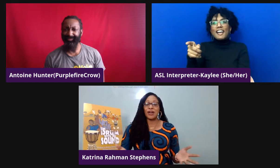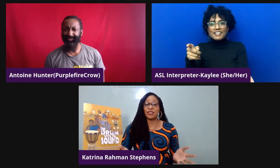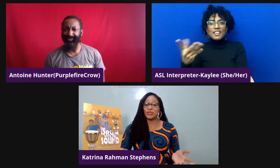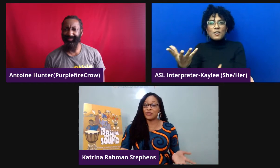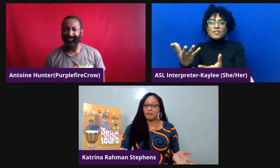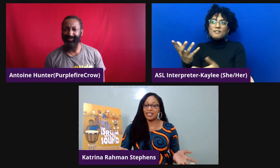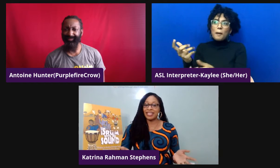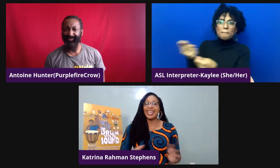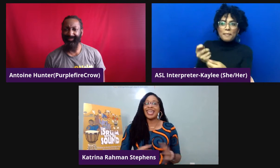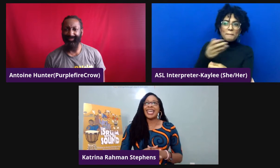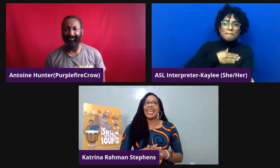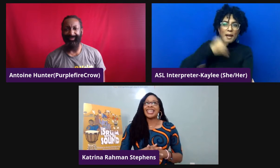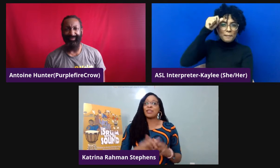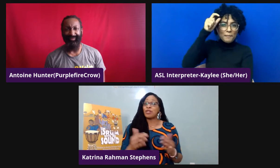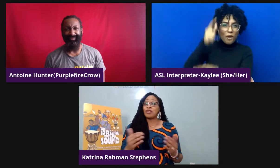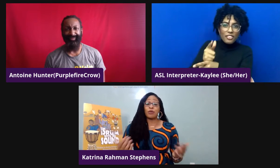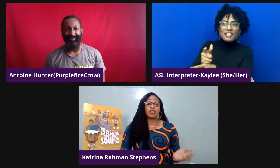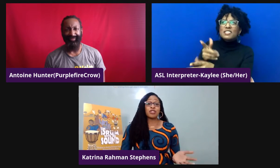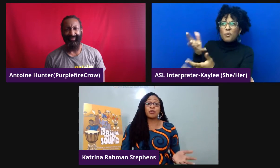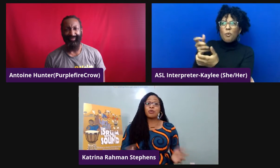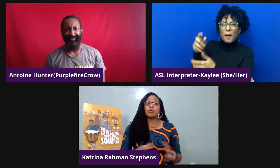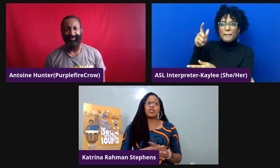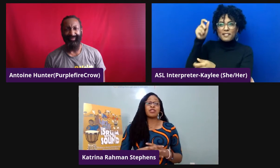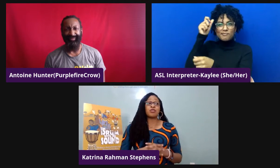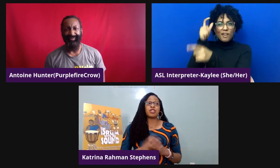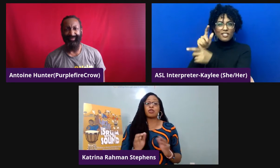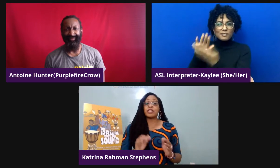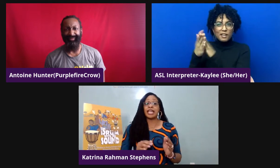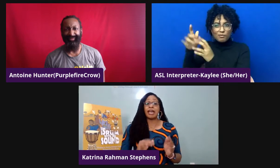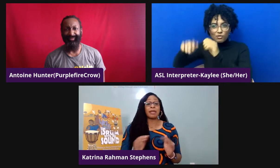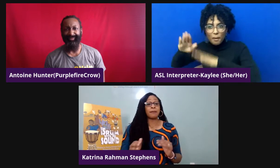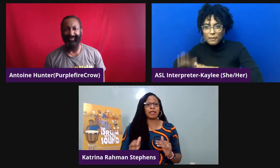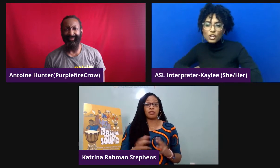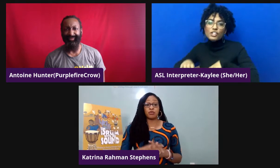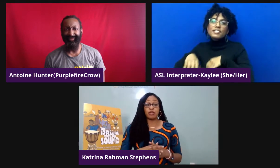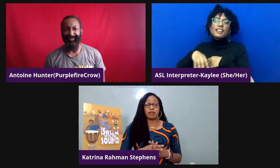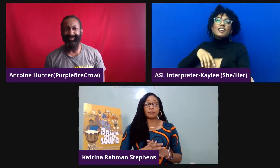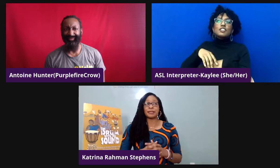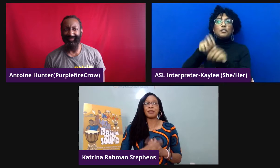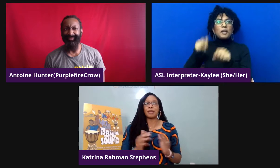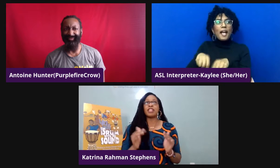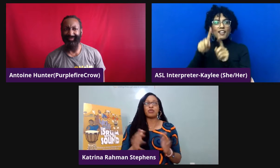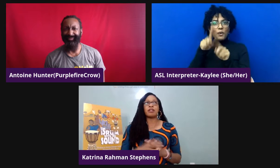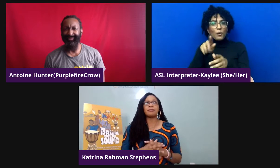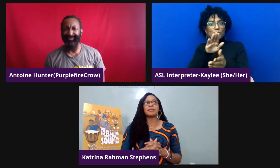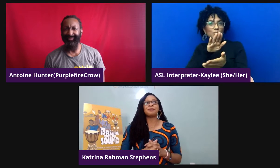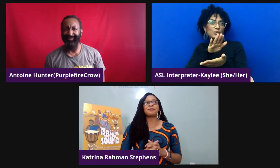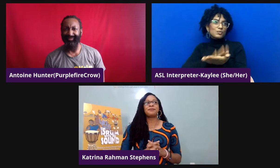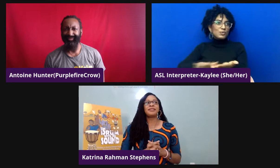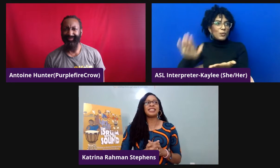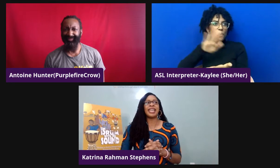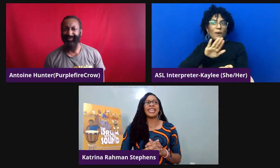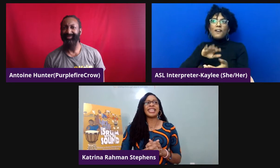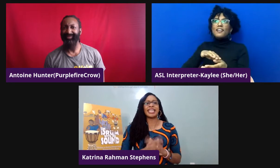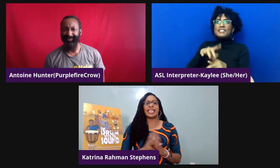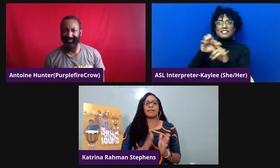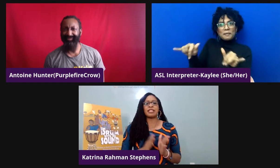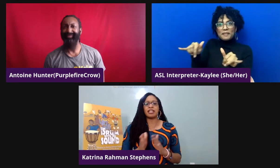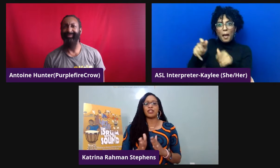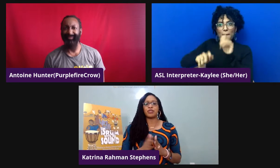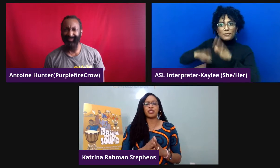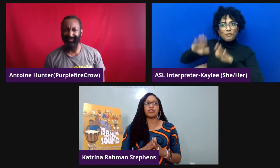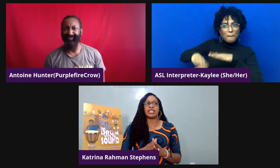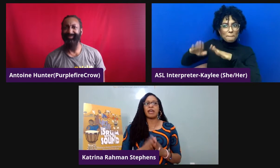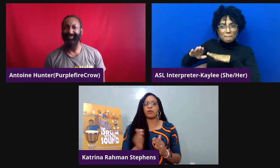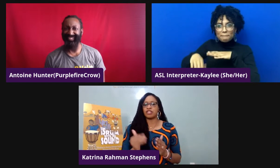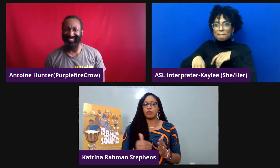get involved with drumming. He said we could go to schools during story time and play the drums and play drums. And he said it could be